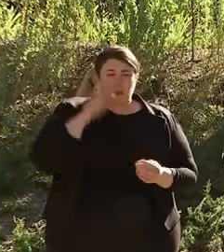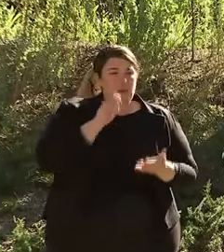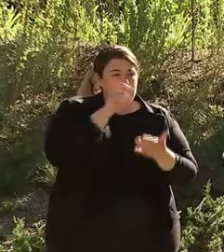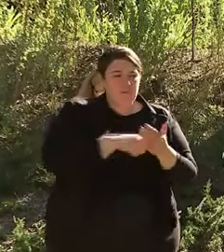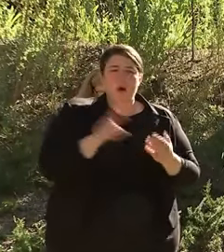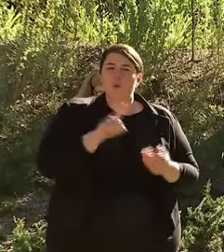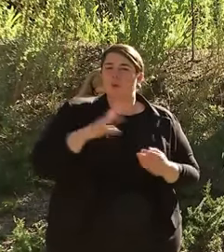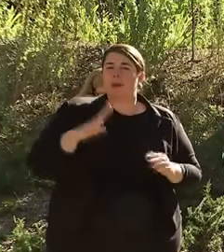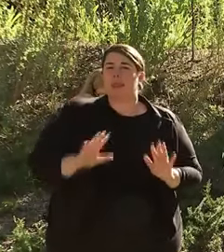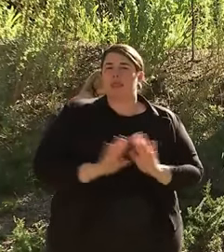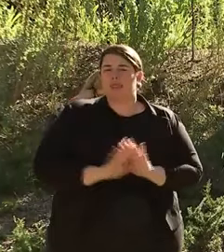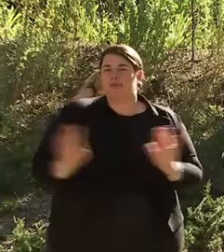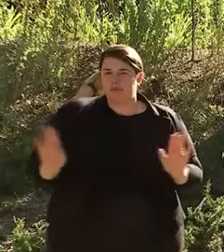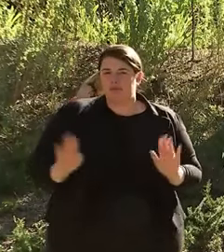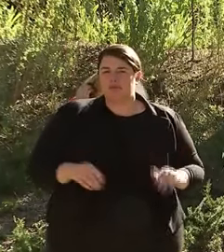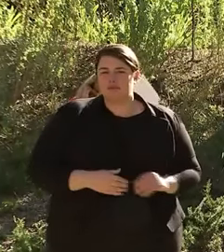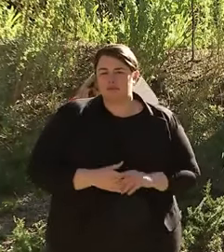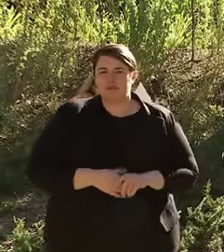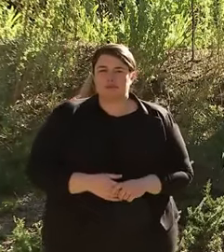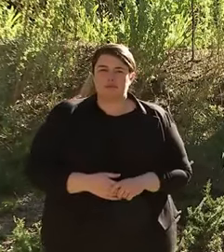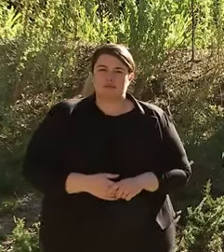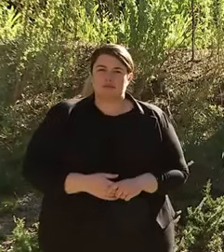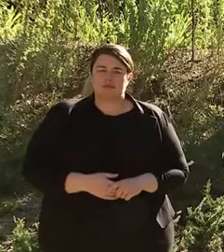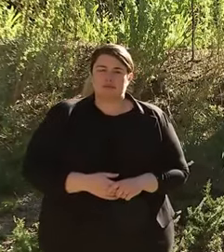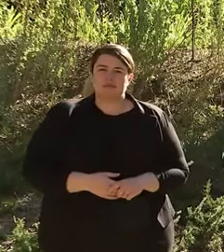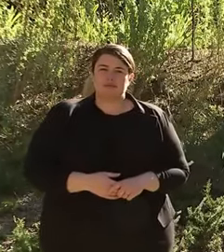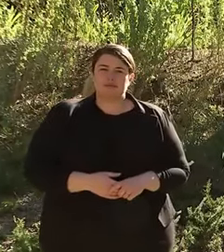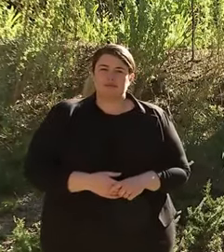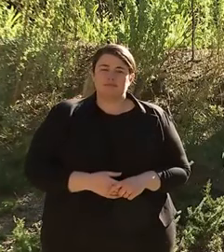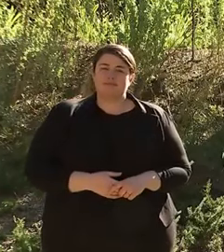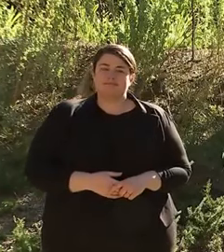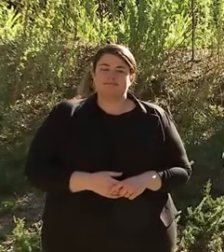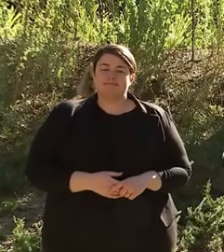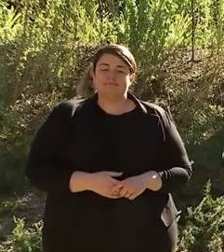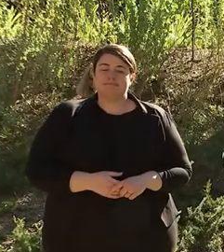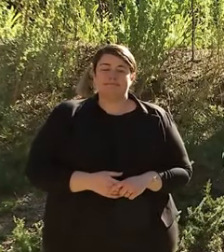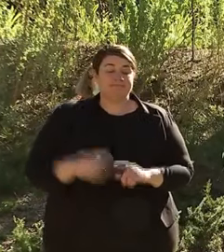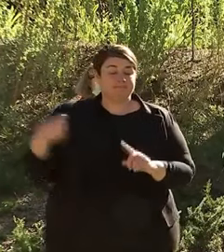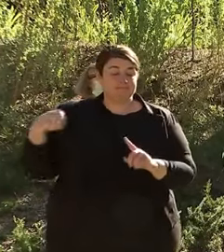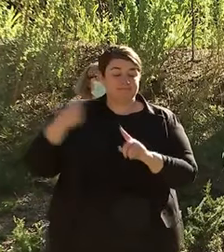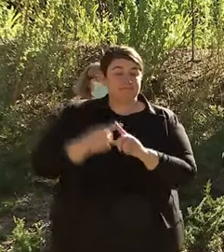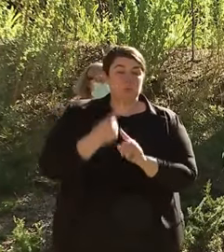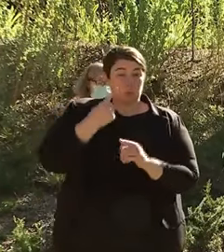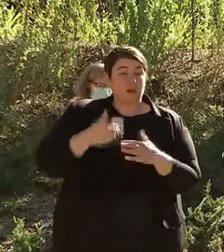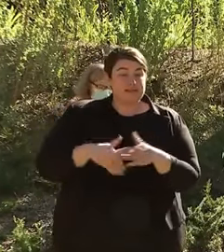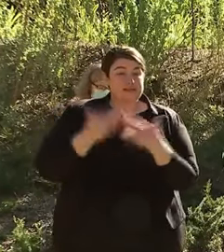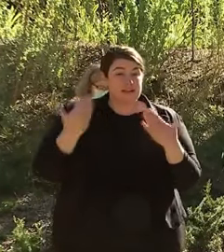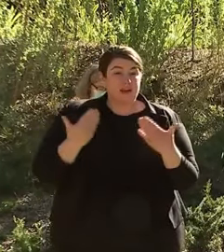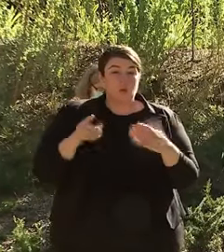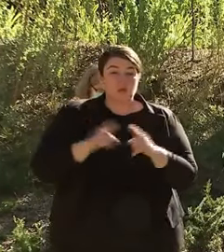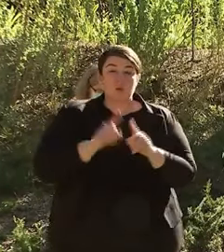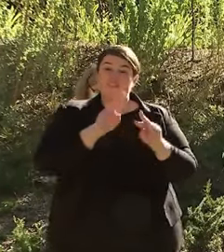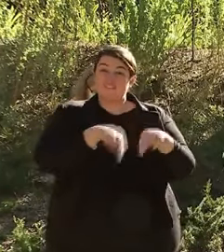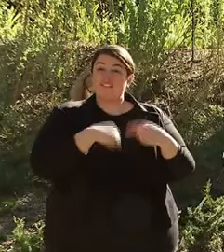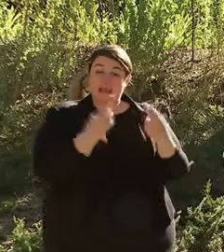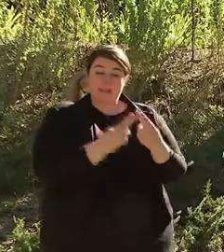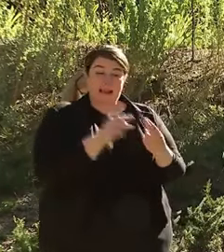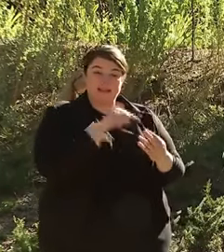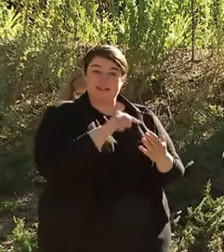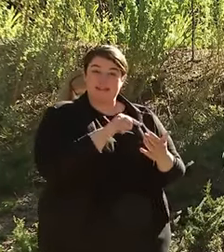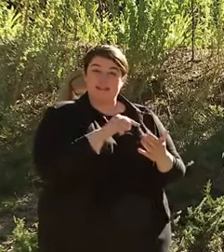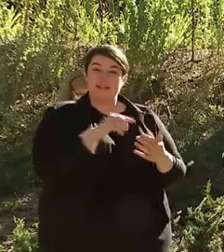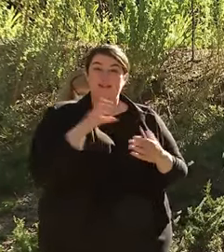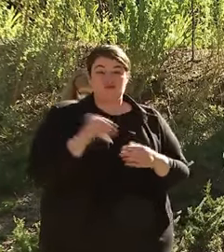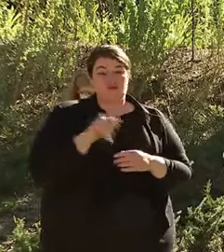that regard from here on in. What else we found over the last 24 hours was a family traveled from the